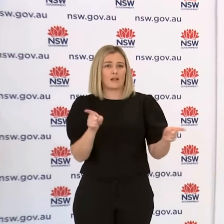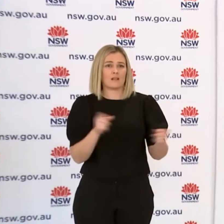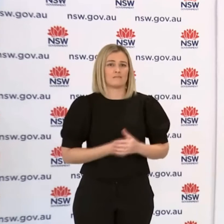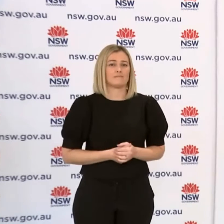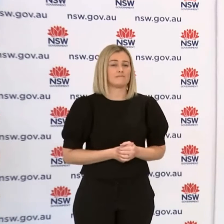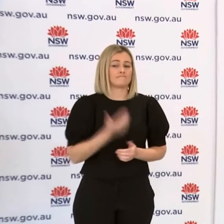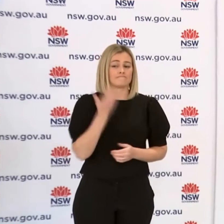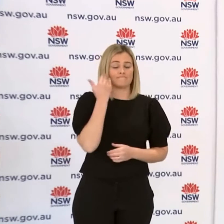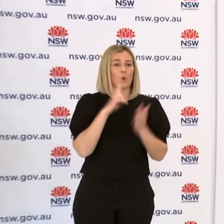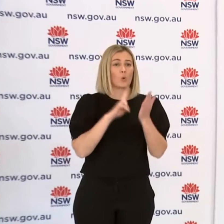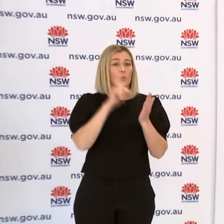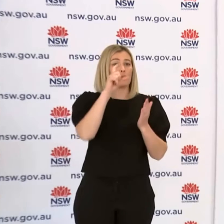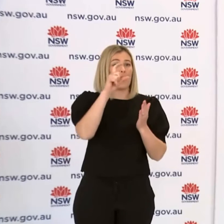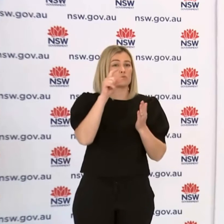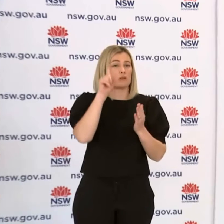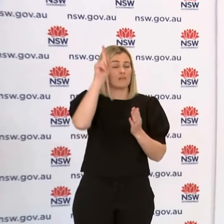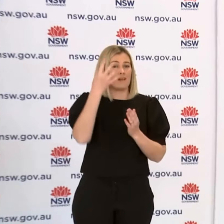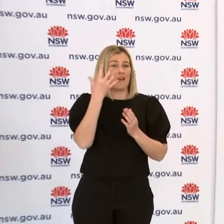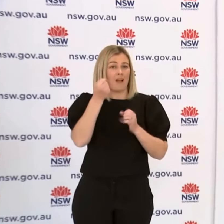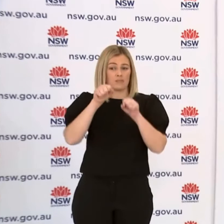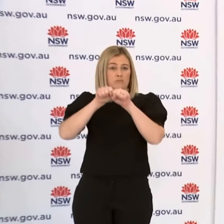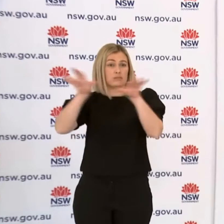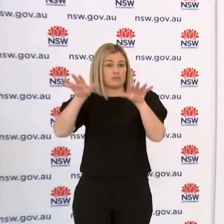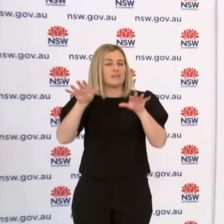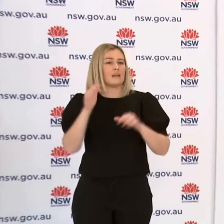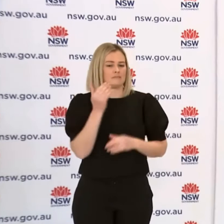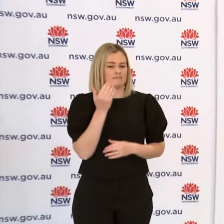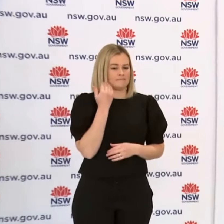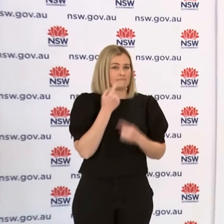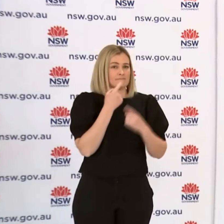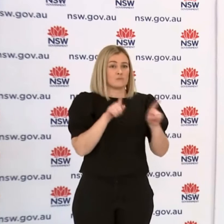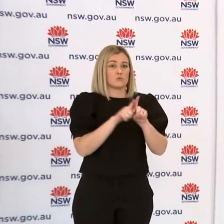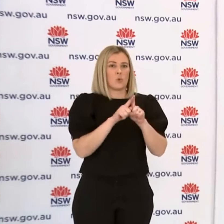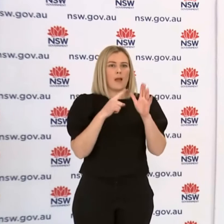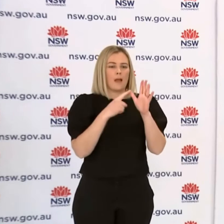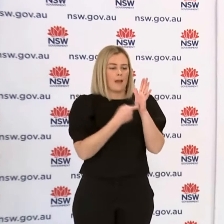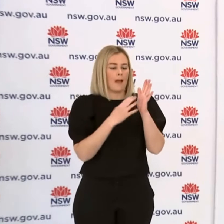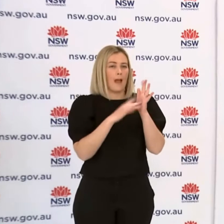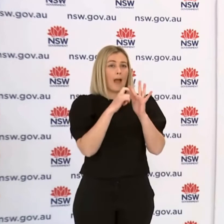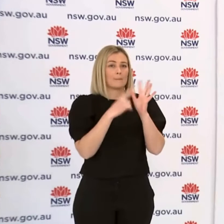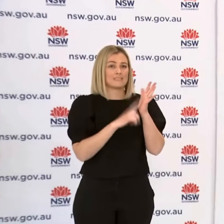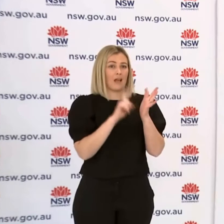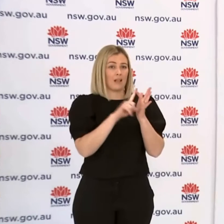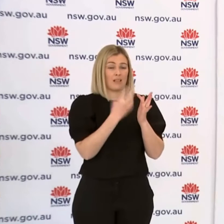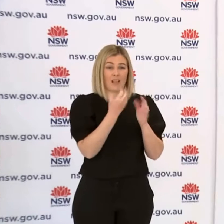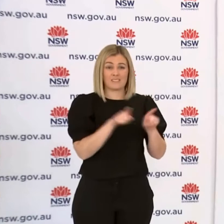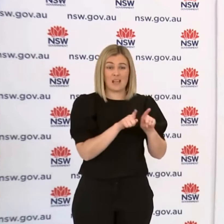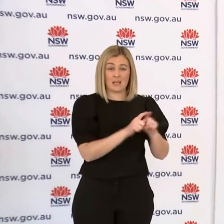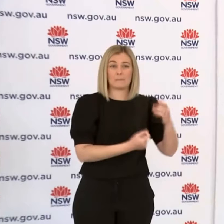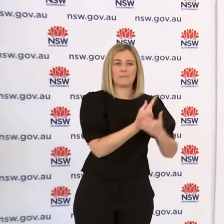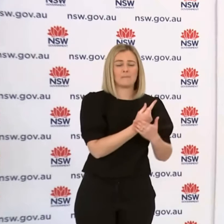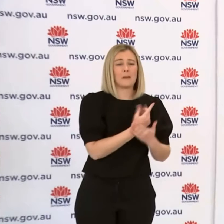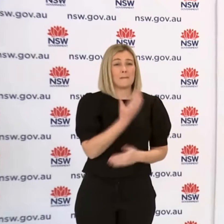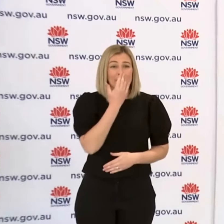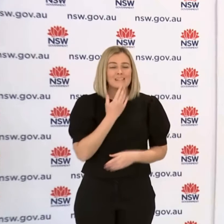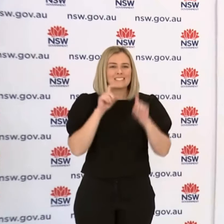might be connections with what's now happening in Armidale, and I'll address that in a moment. We need to make sure that we stay at home. It's a pretty